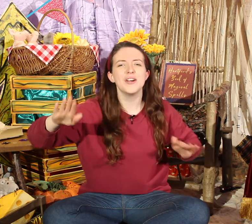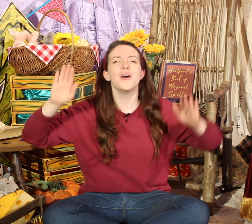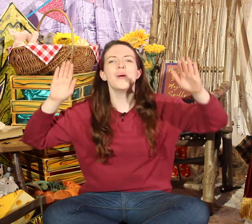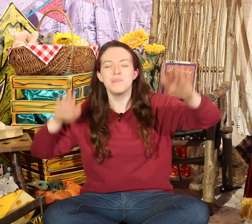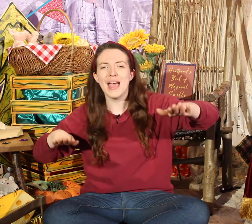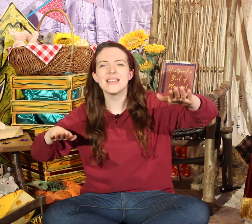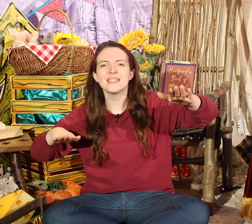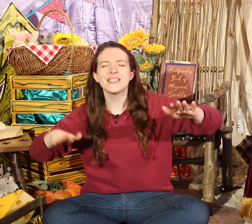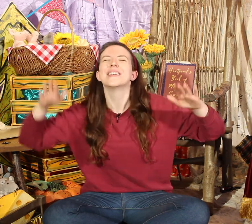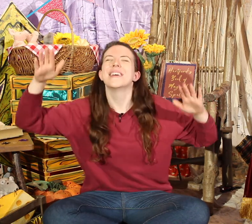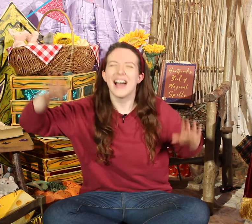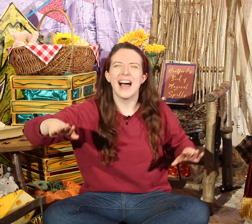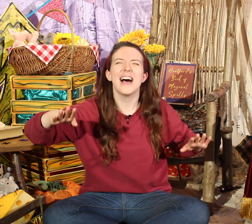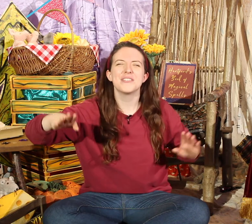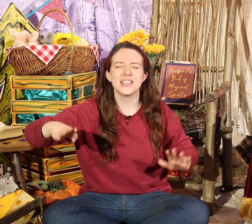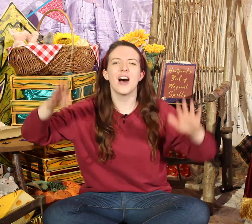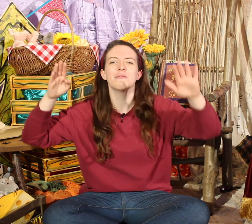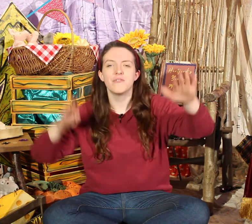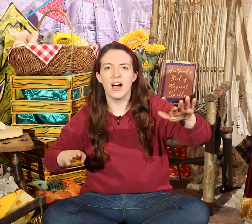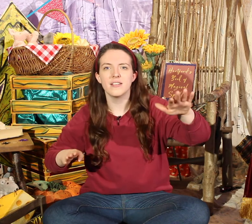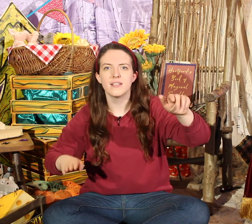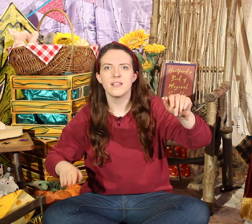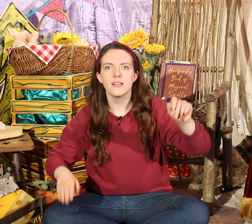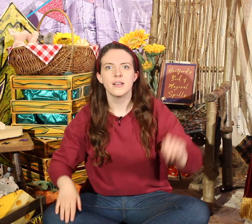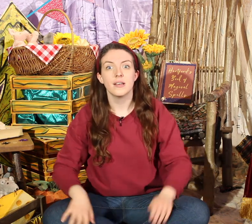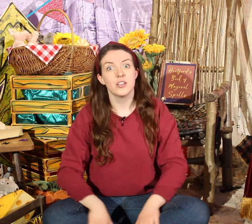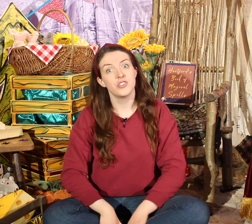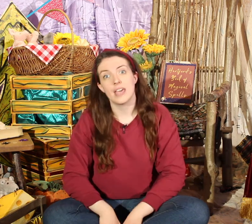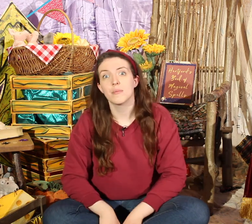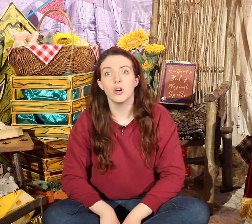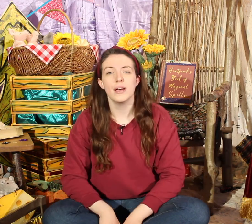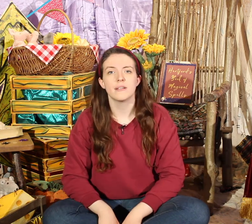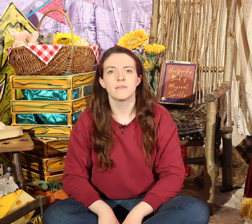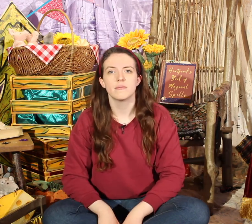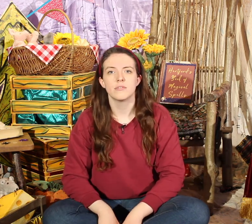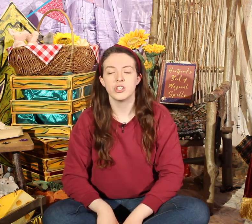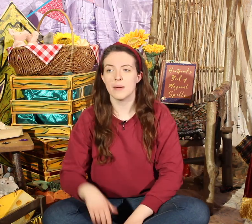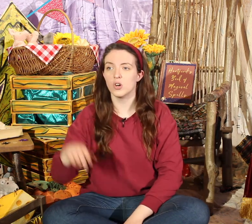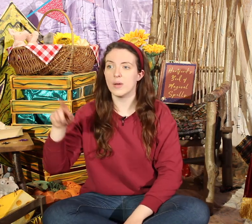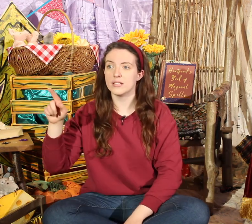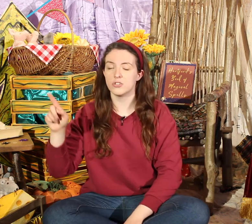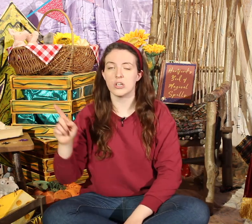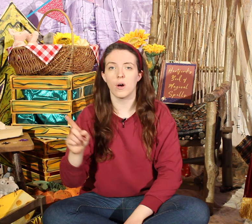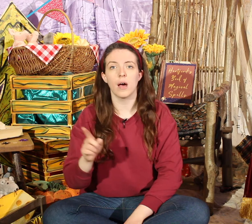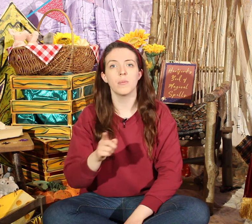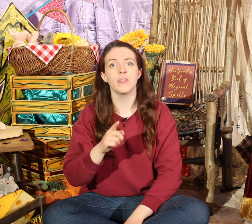your best, have some fun. She kept going. She kept going till she caught up with the